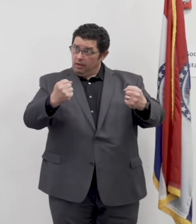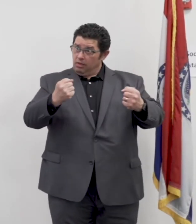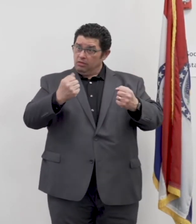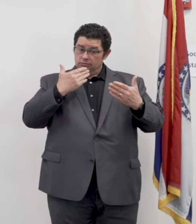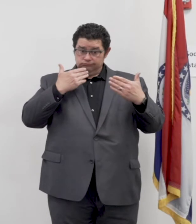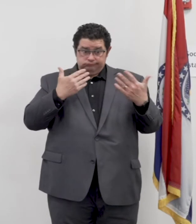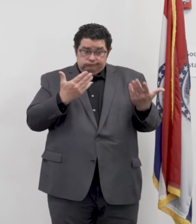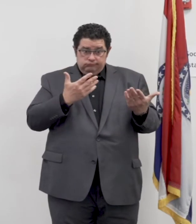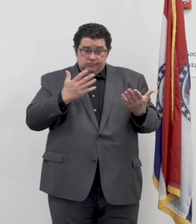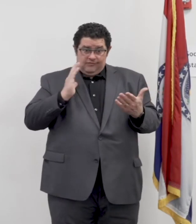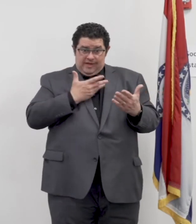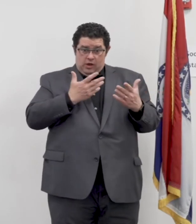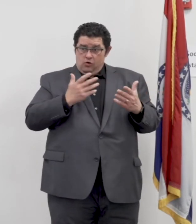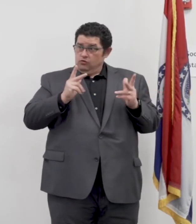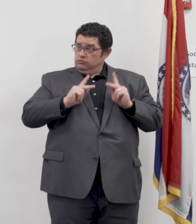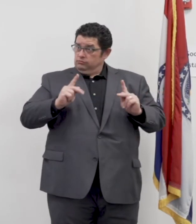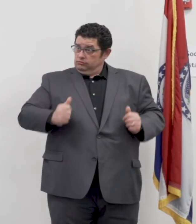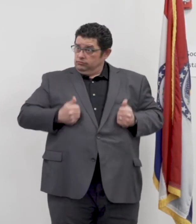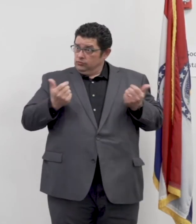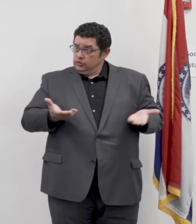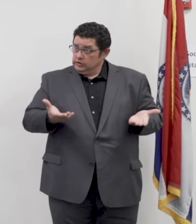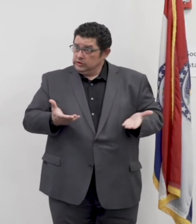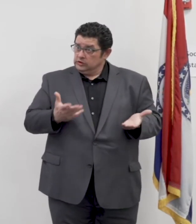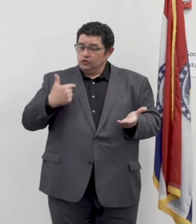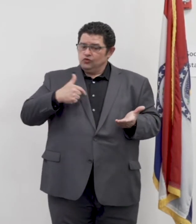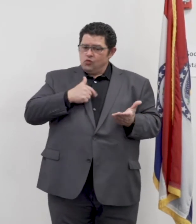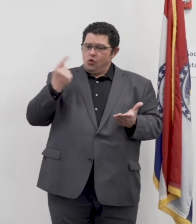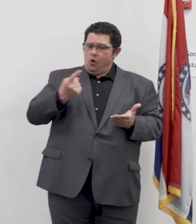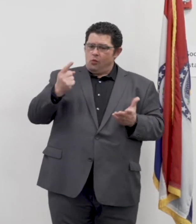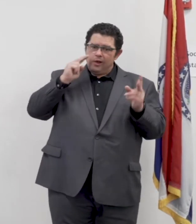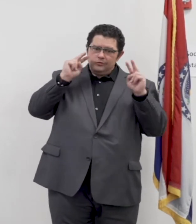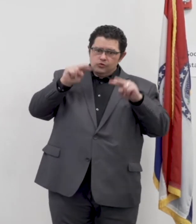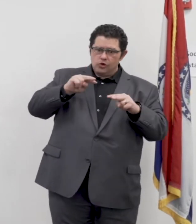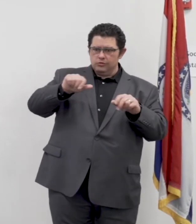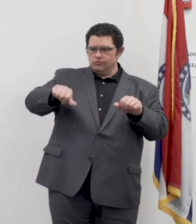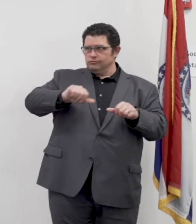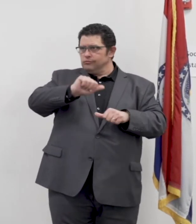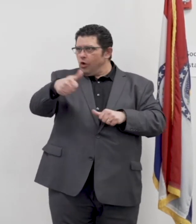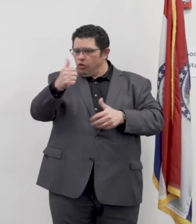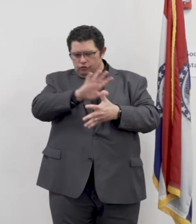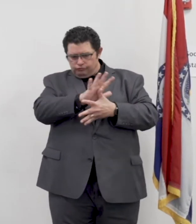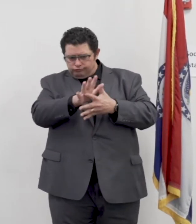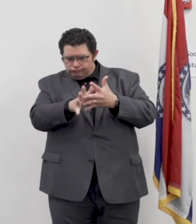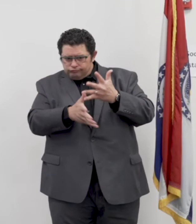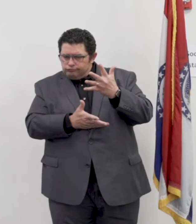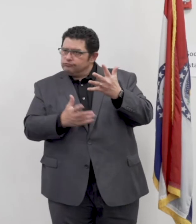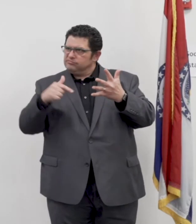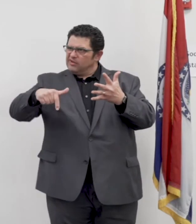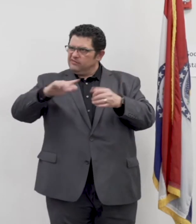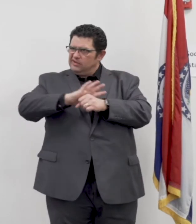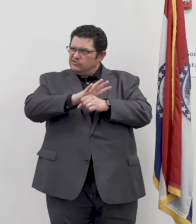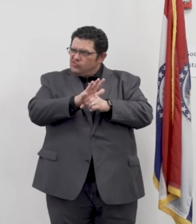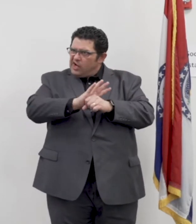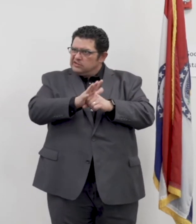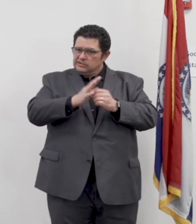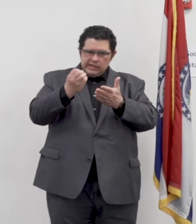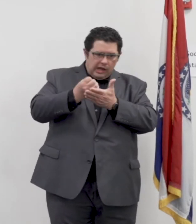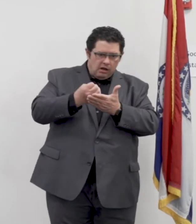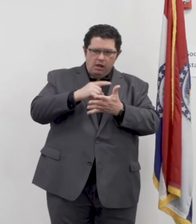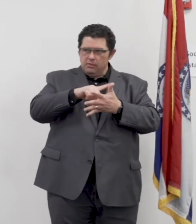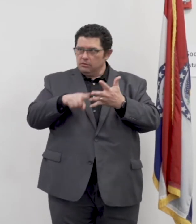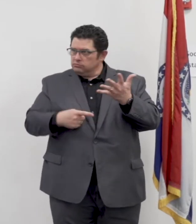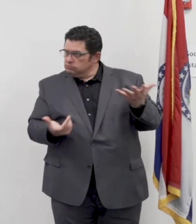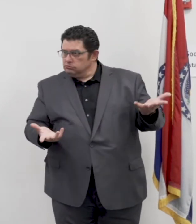that, always watching the other pieces of this crisis, the humanitarian piece and the economic piece. Clearly,